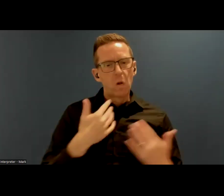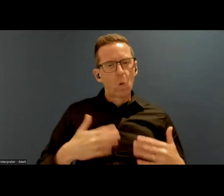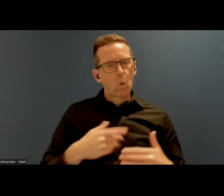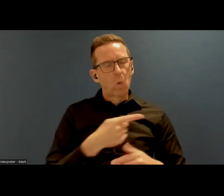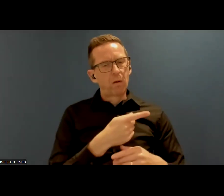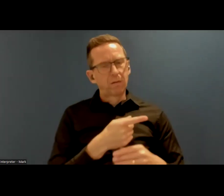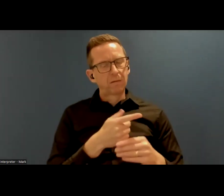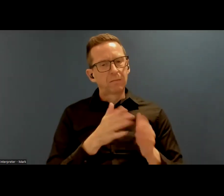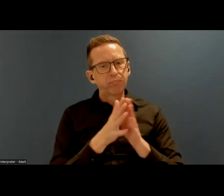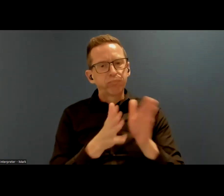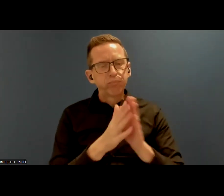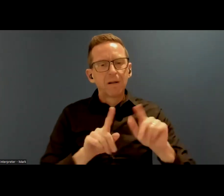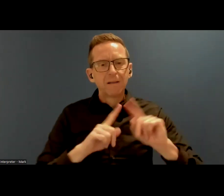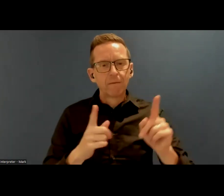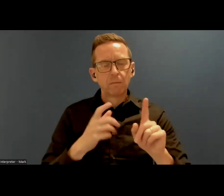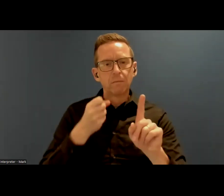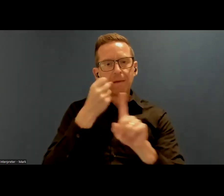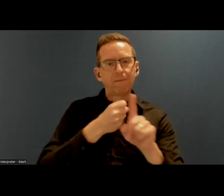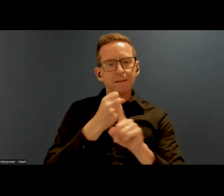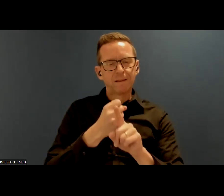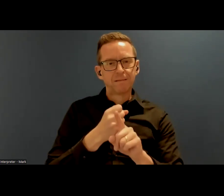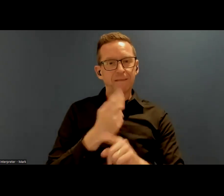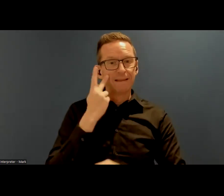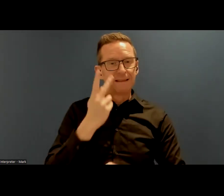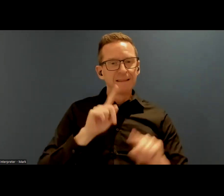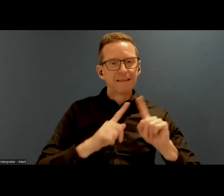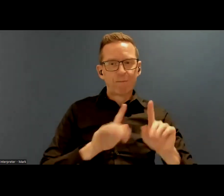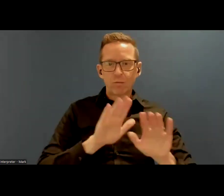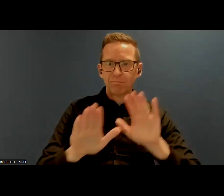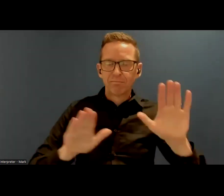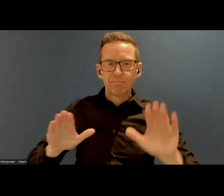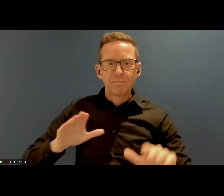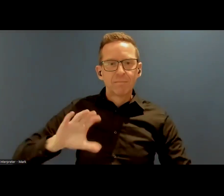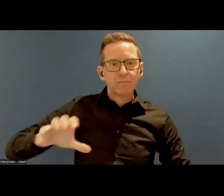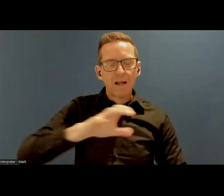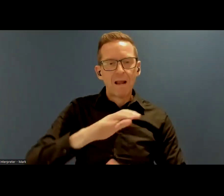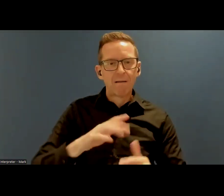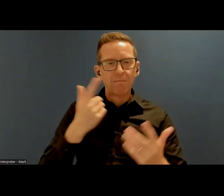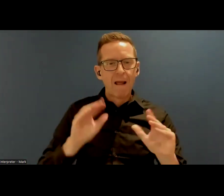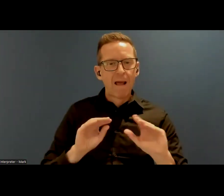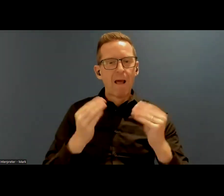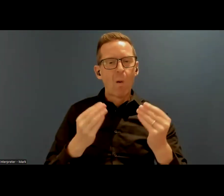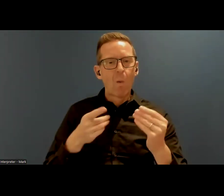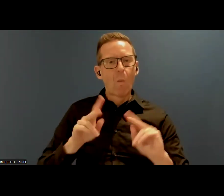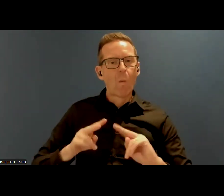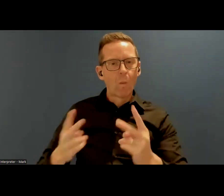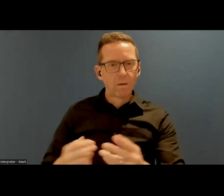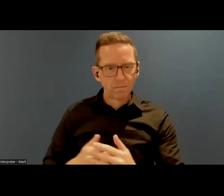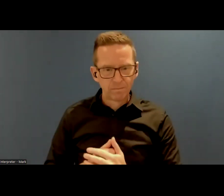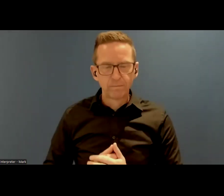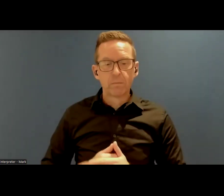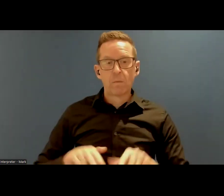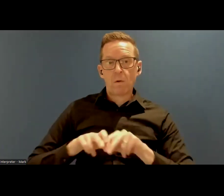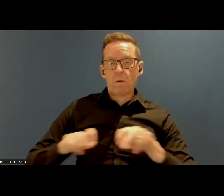different regions that showed us what the response was. I'm going to go in reverse order of the speakers